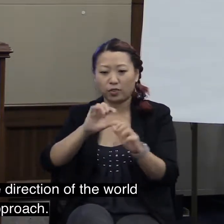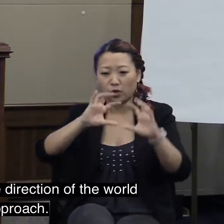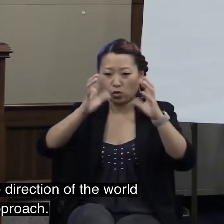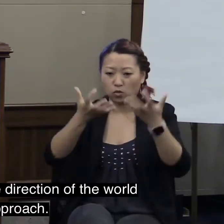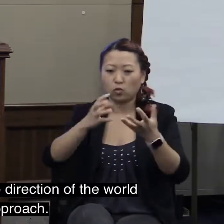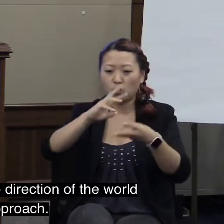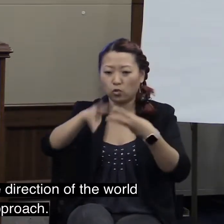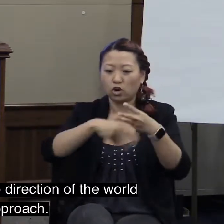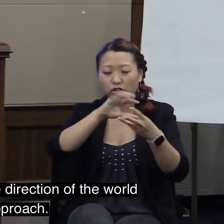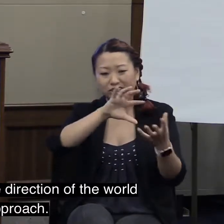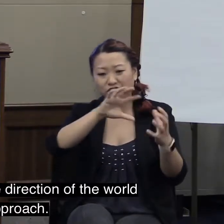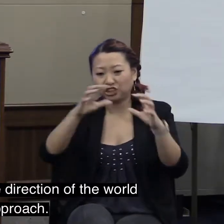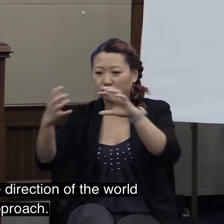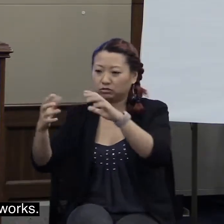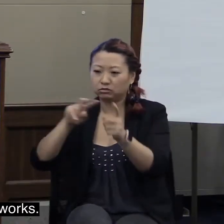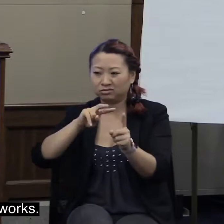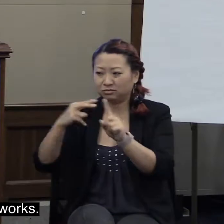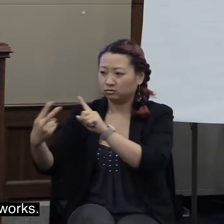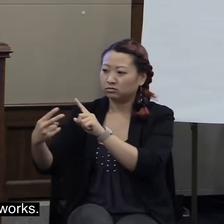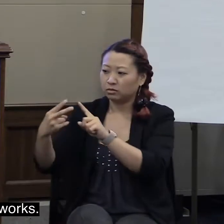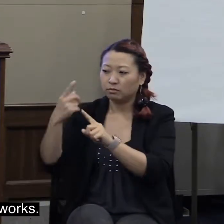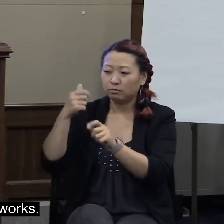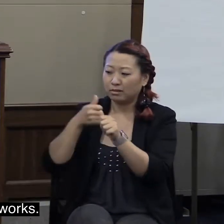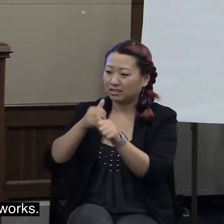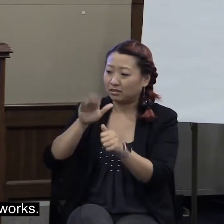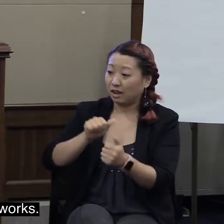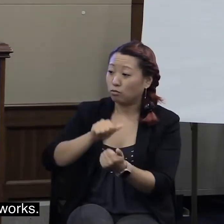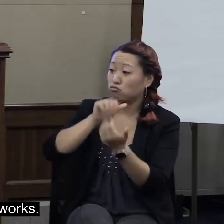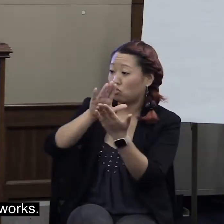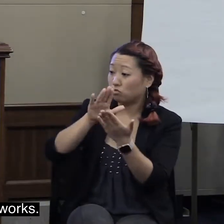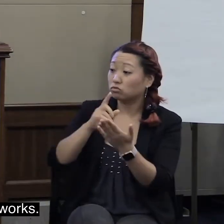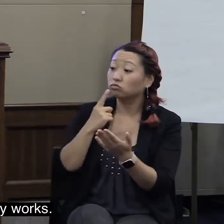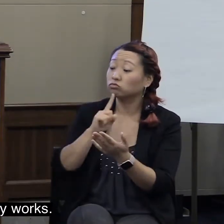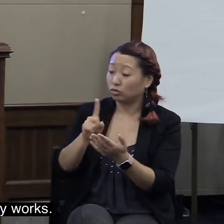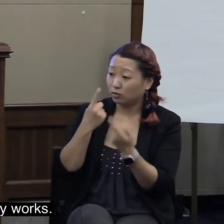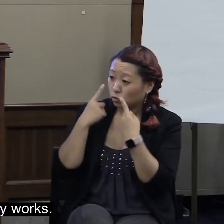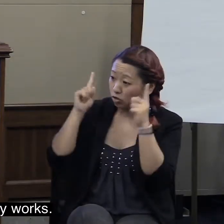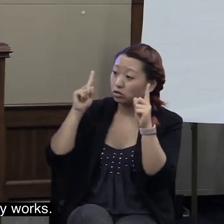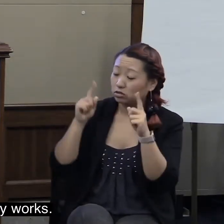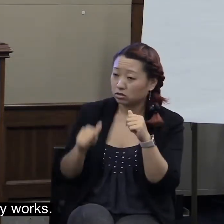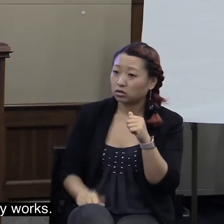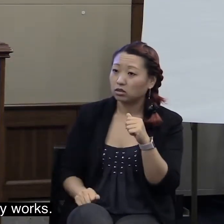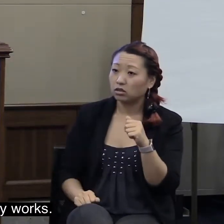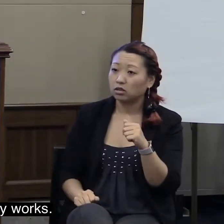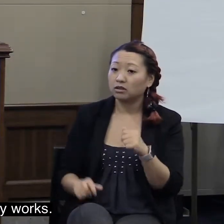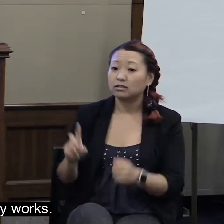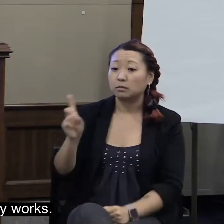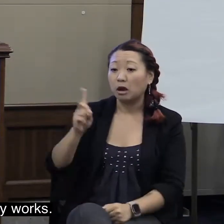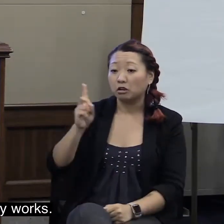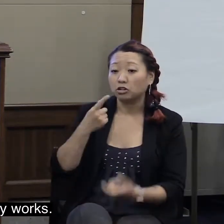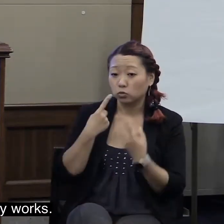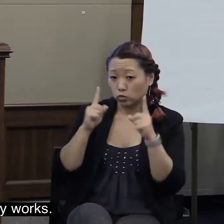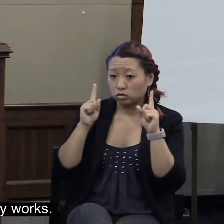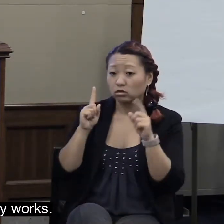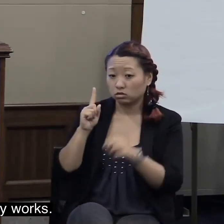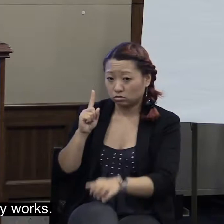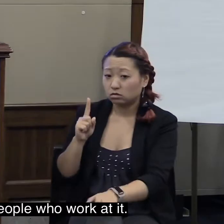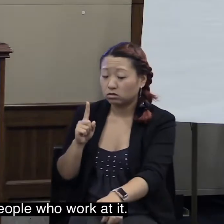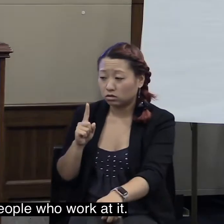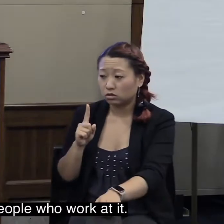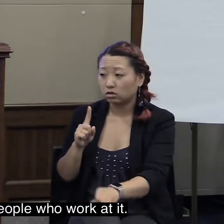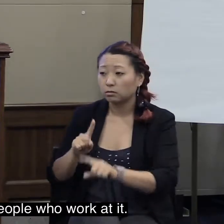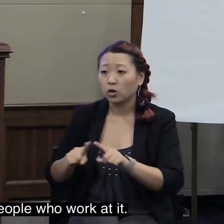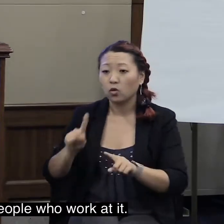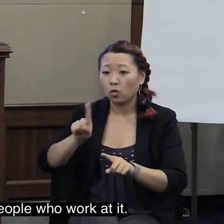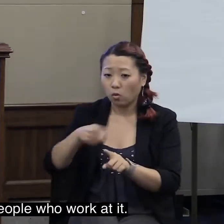by that approach. It really works, and democracy works, but it